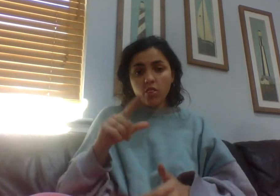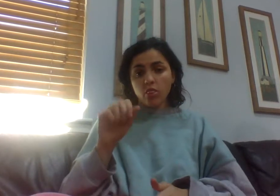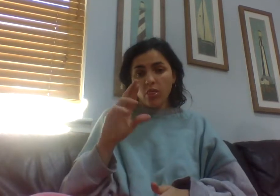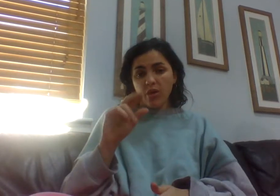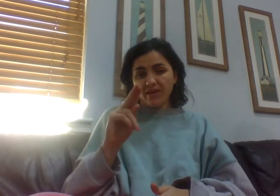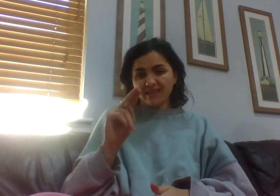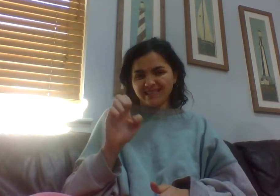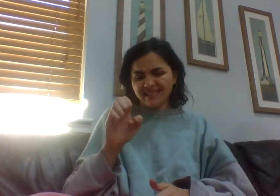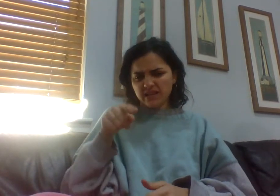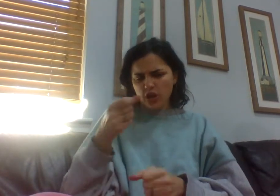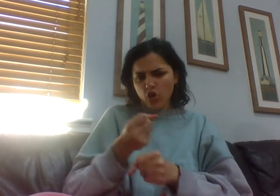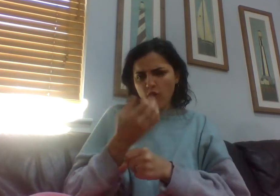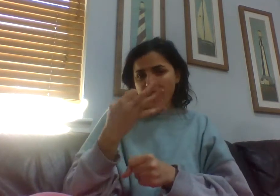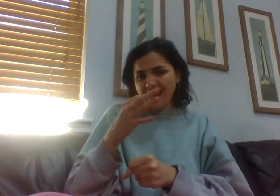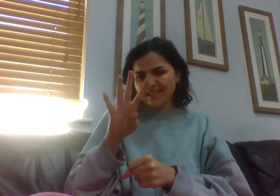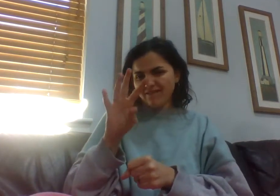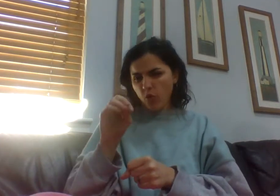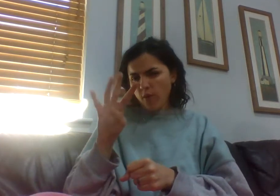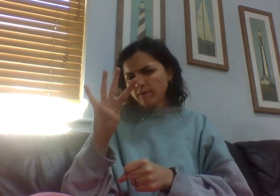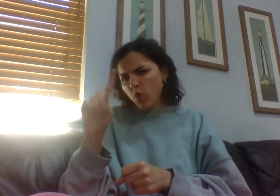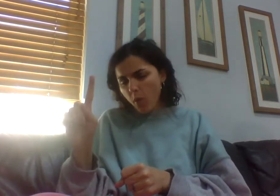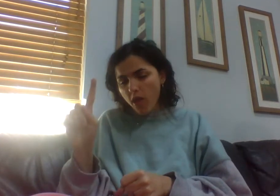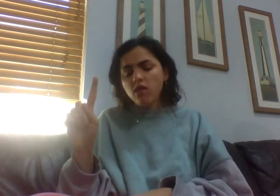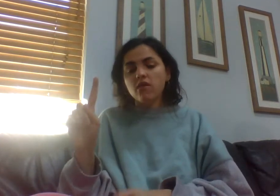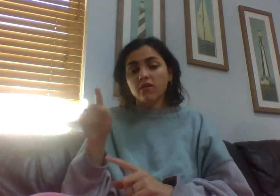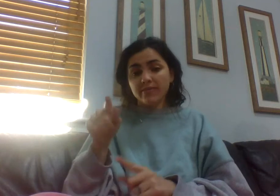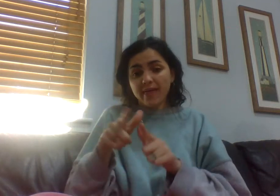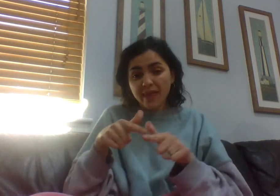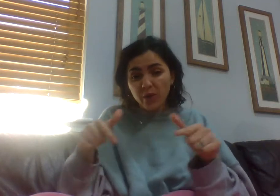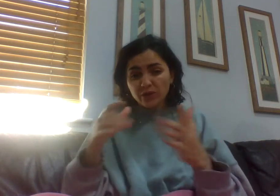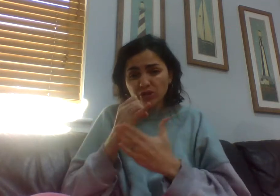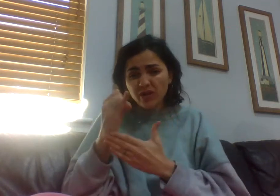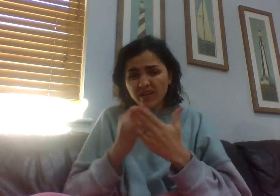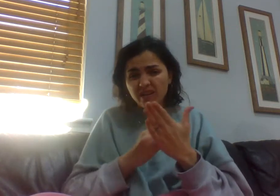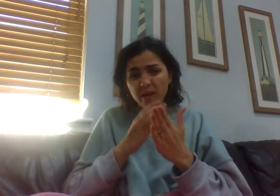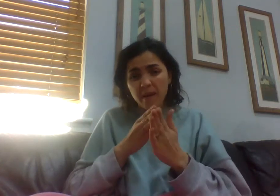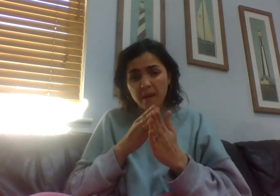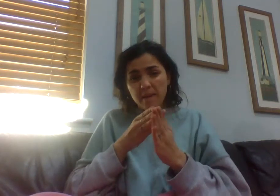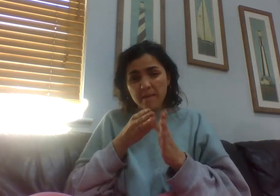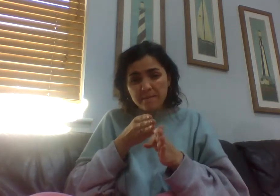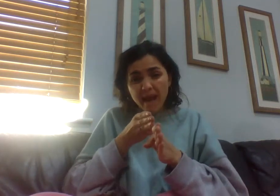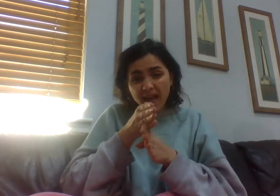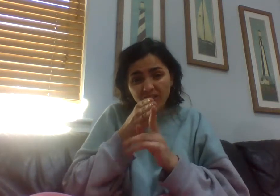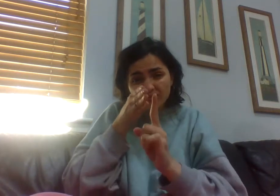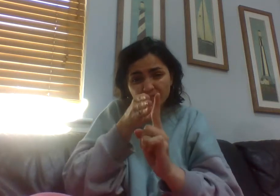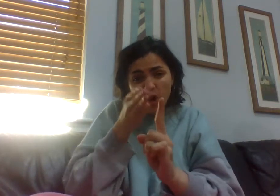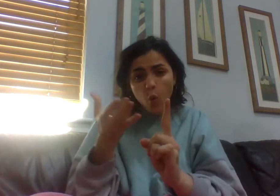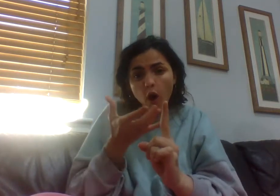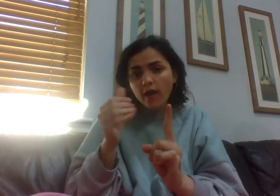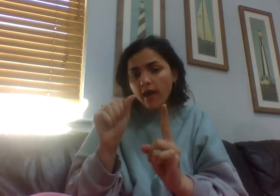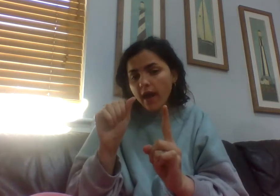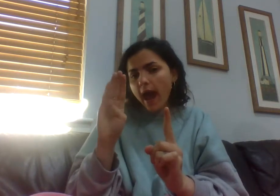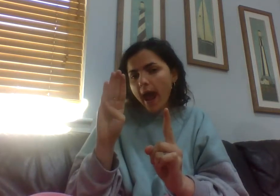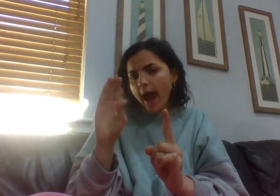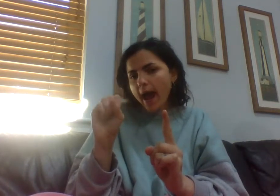the language of art in the 1940s is primarily a language of abstraction. This is the